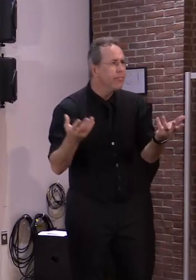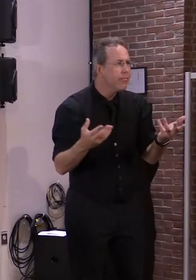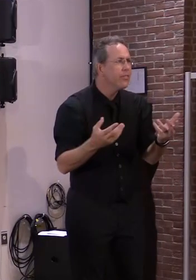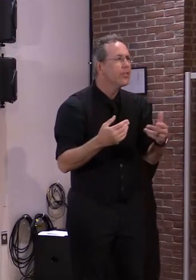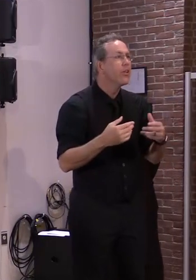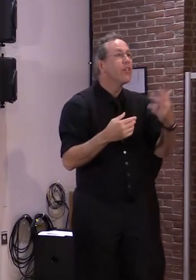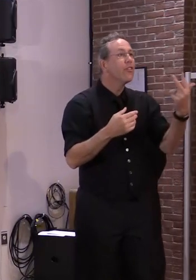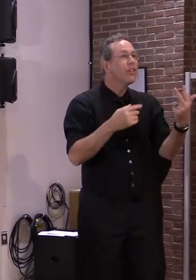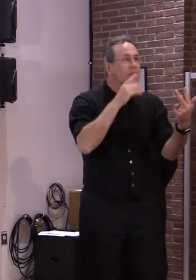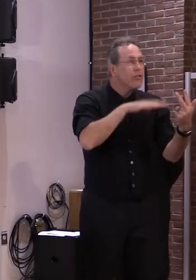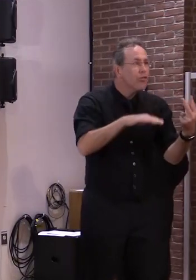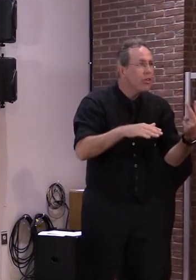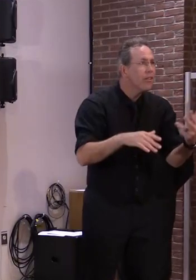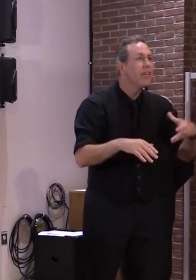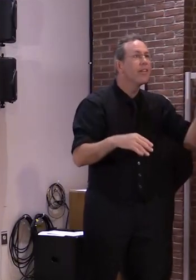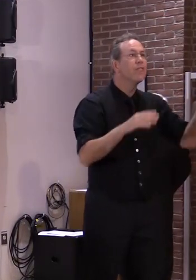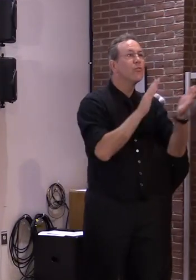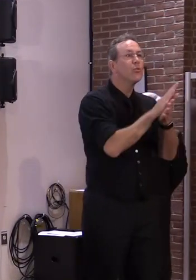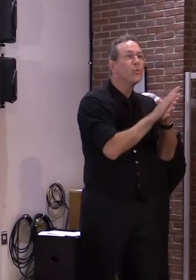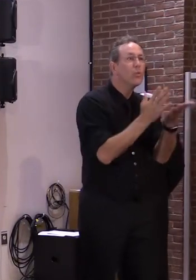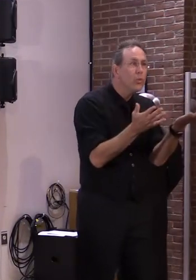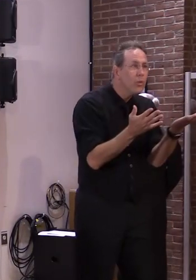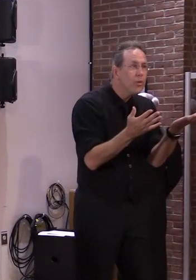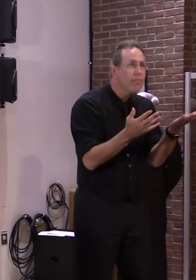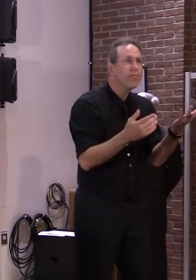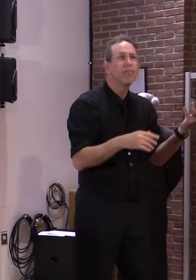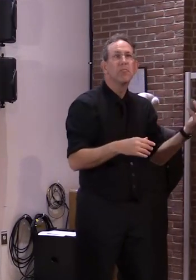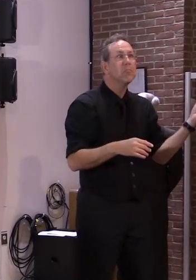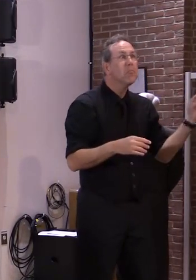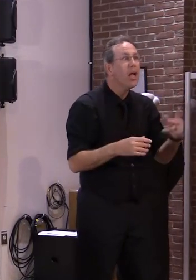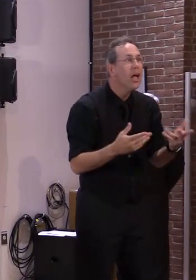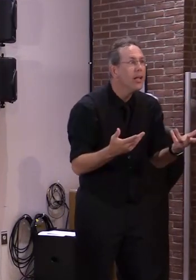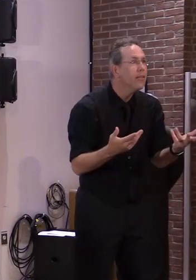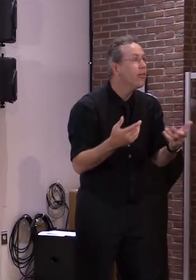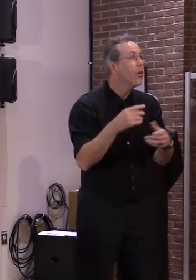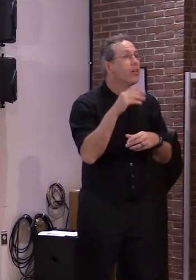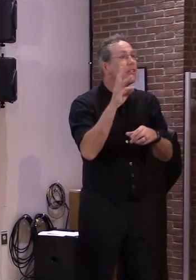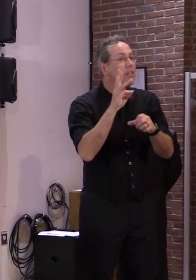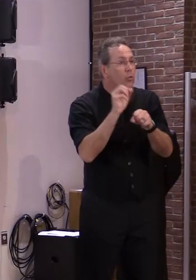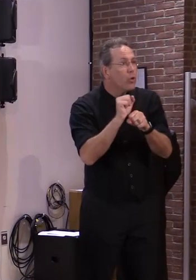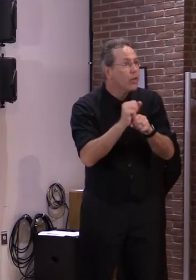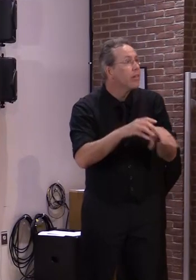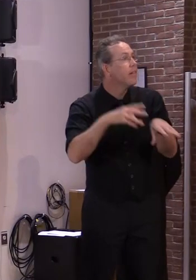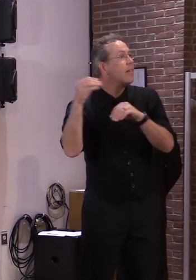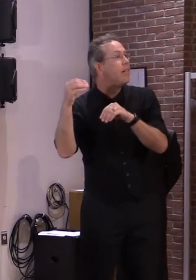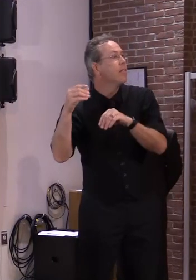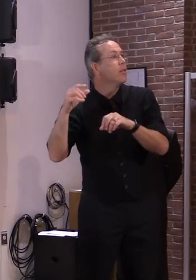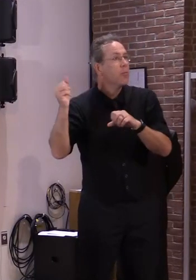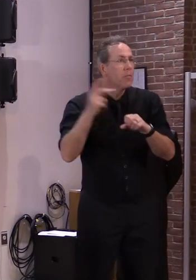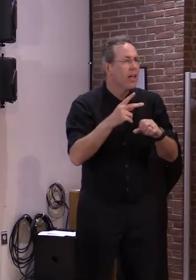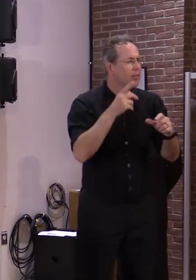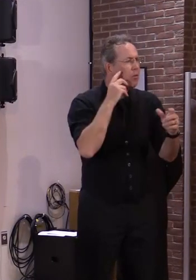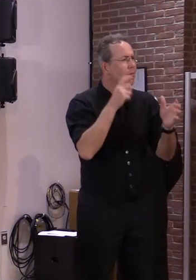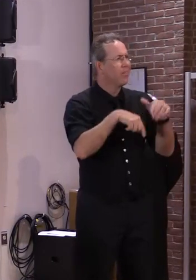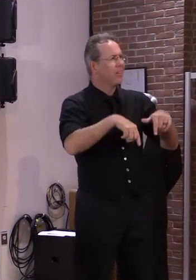Three fewer kids in the school system every single day. So when you do,